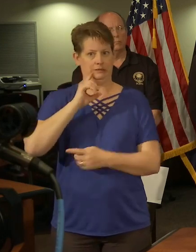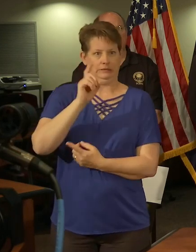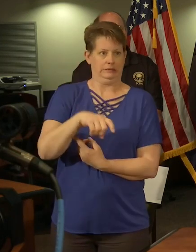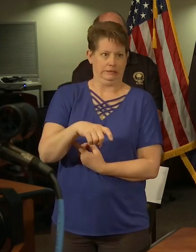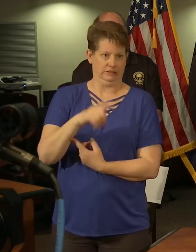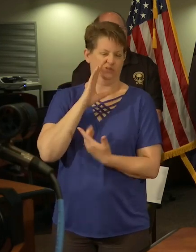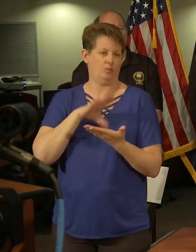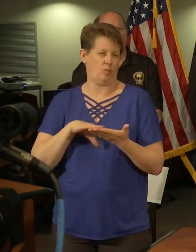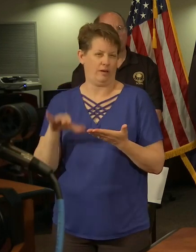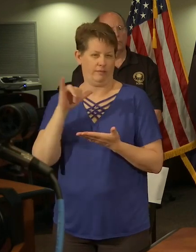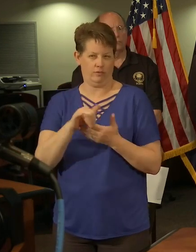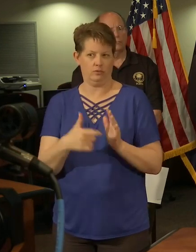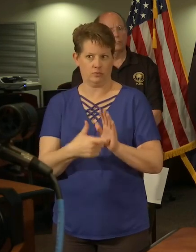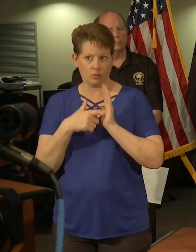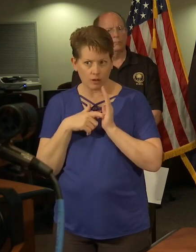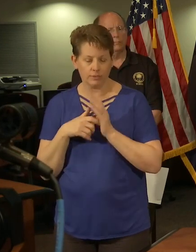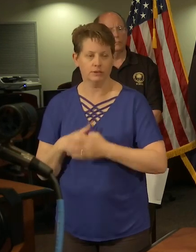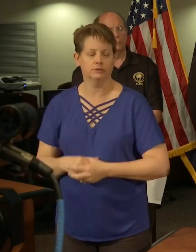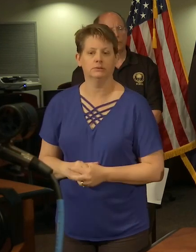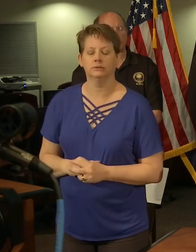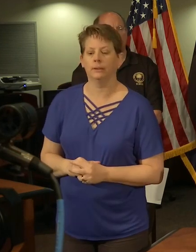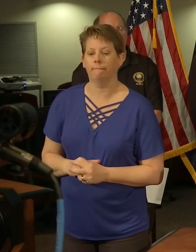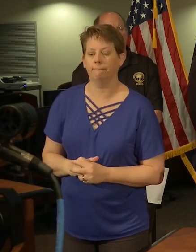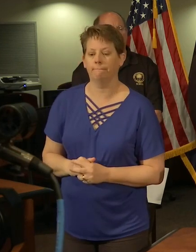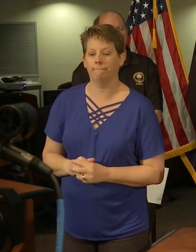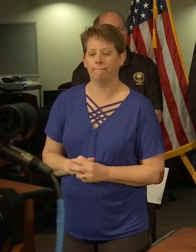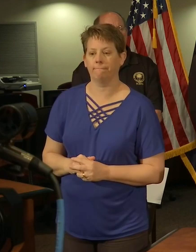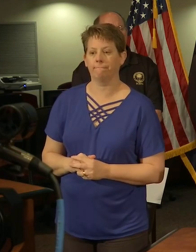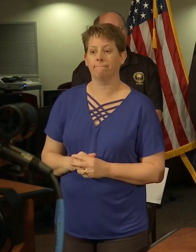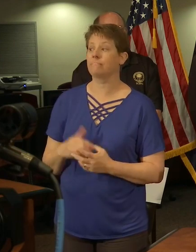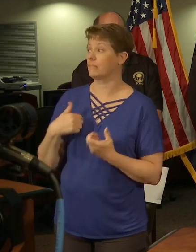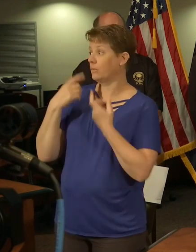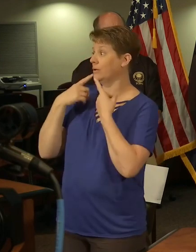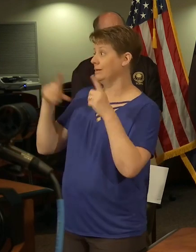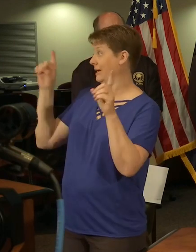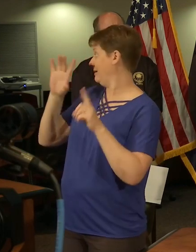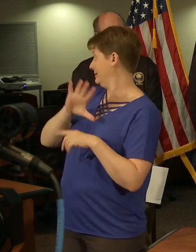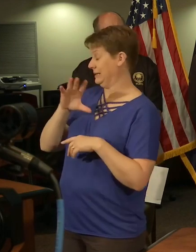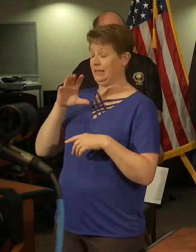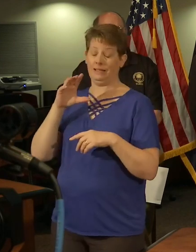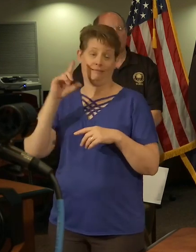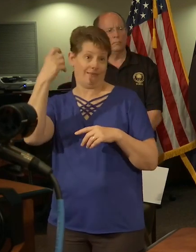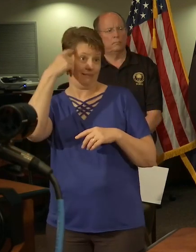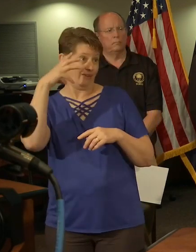needs. I also want to announce, and I have the support of